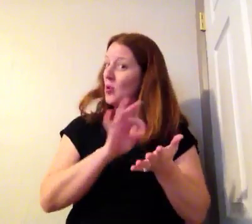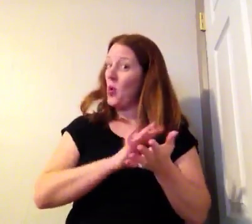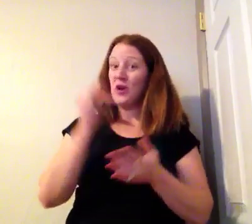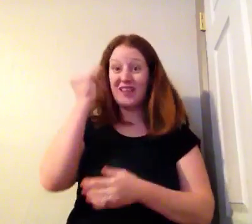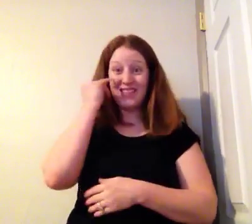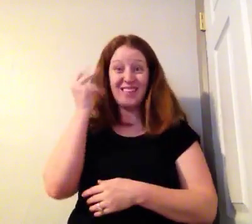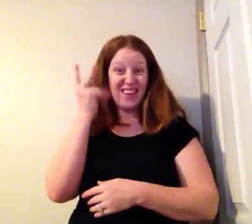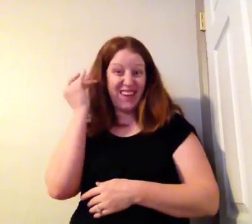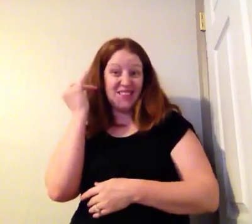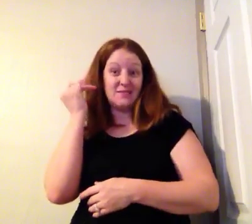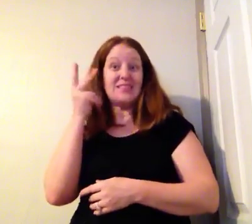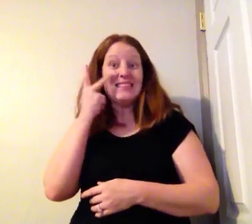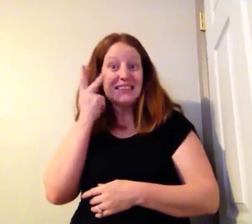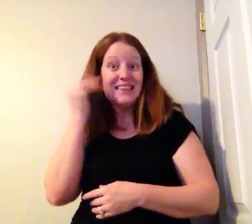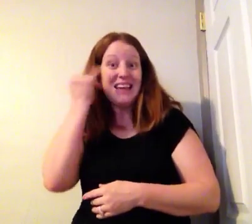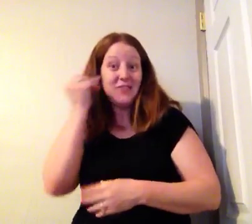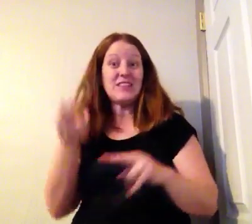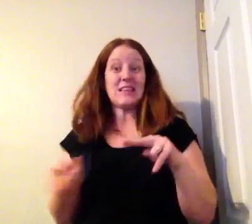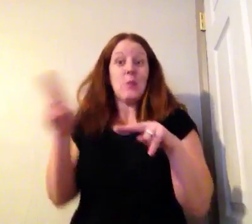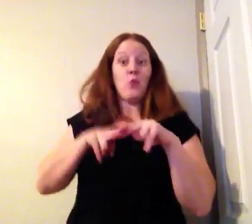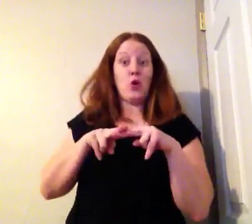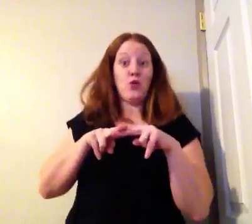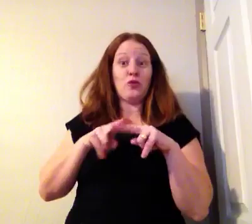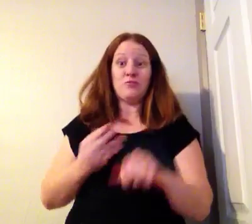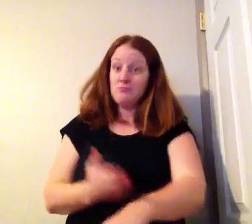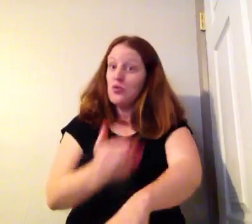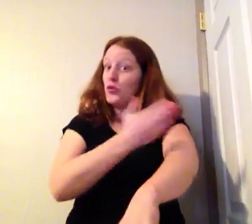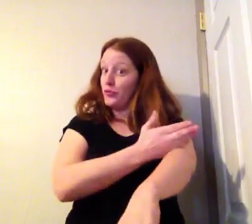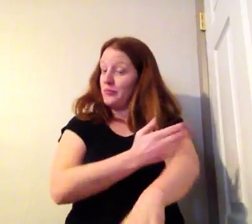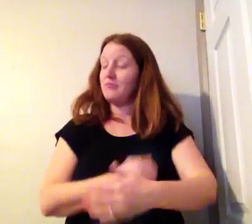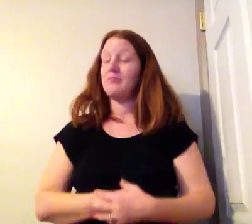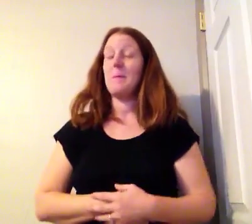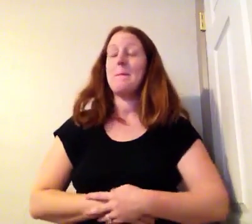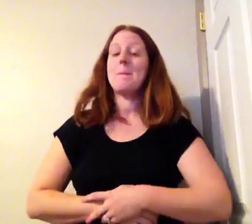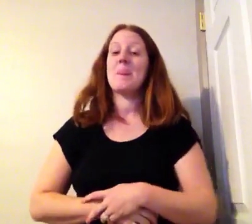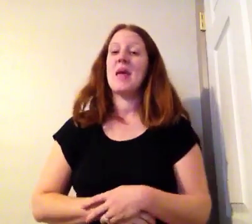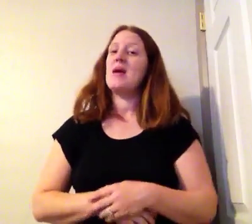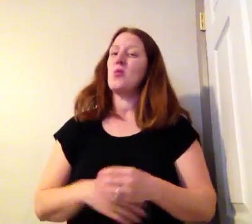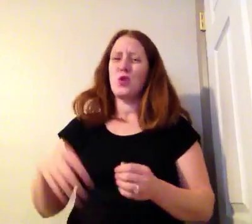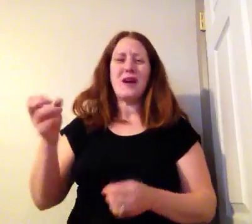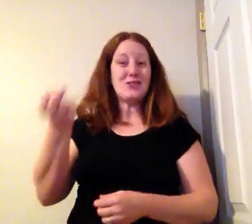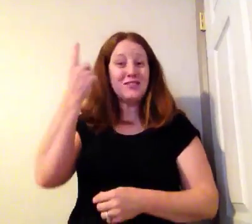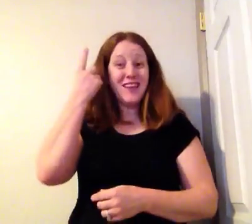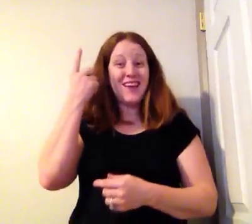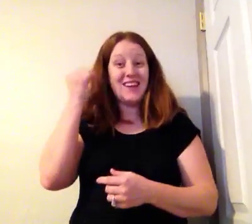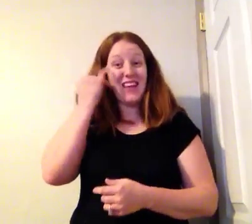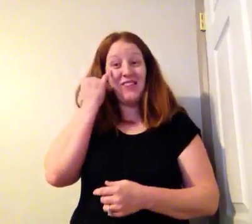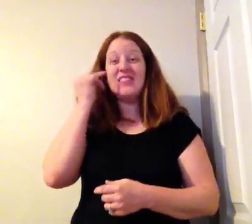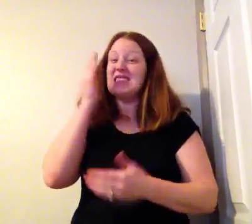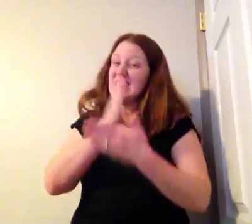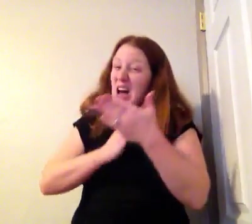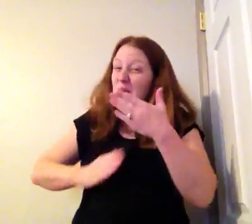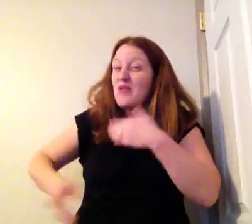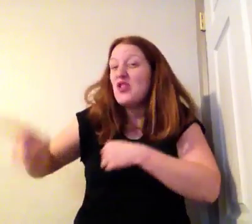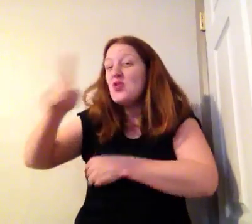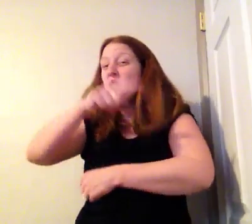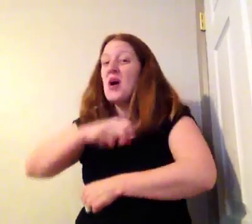or if this is such a problem that nobody gets it, or very few people get it. Okay? And then I will explain it to you again and give you